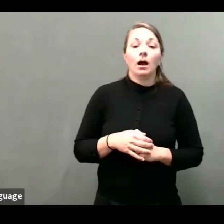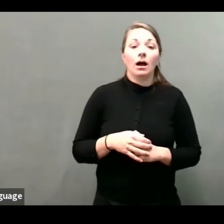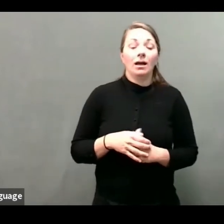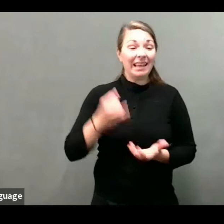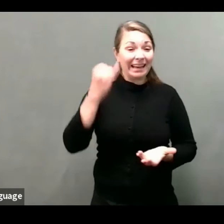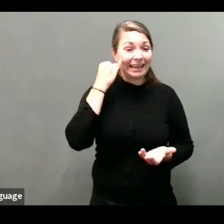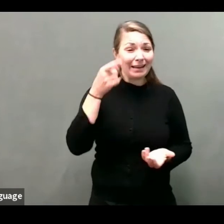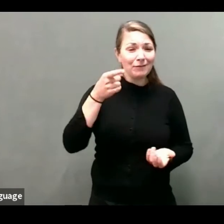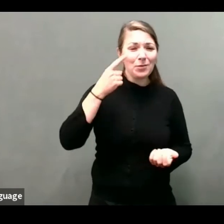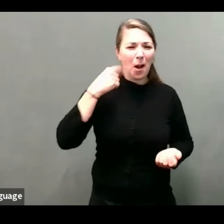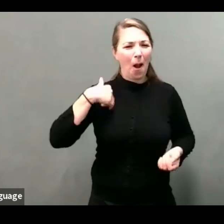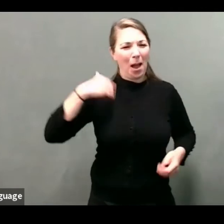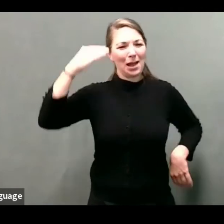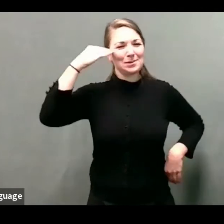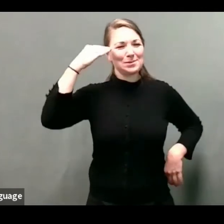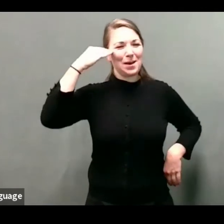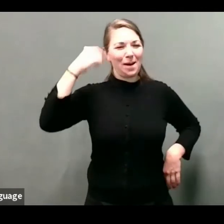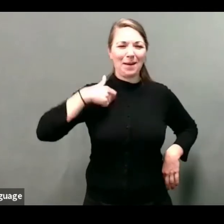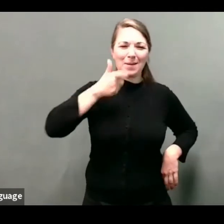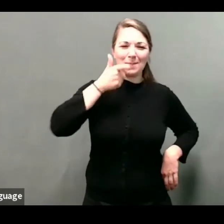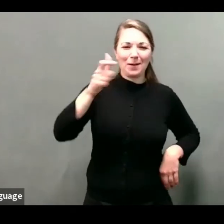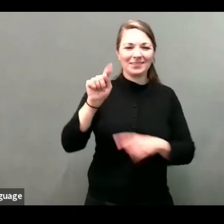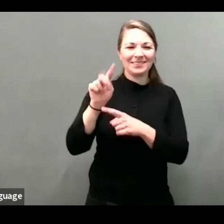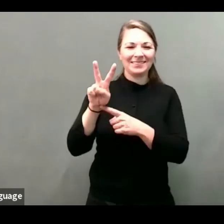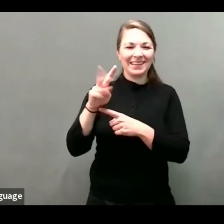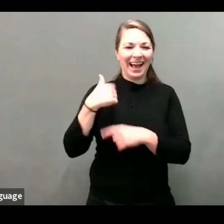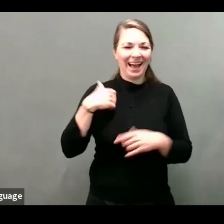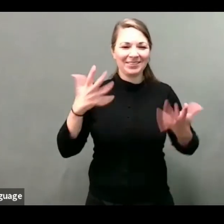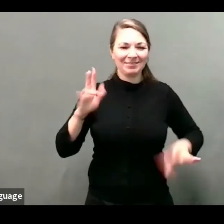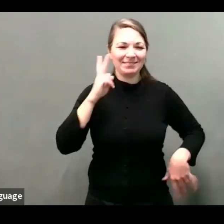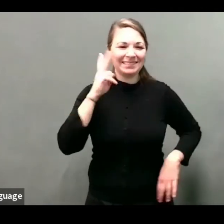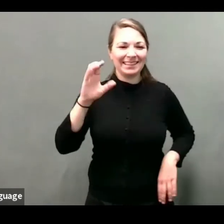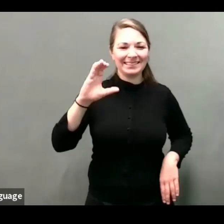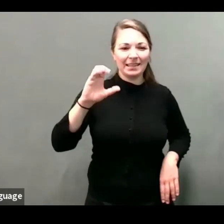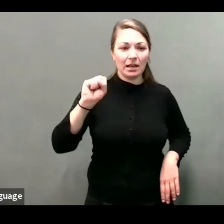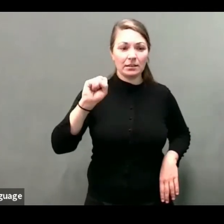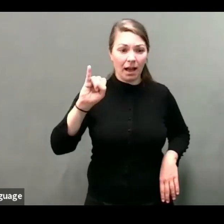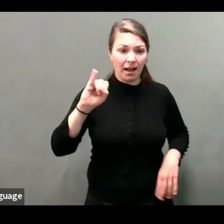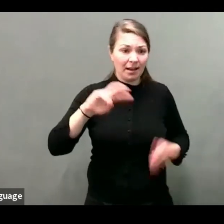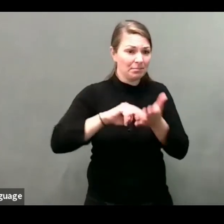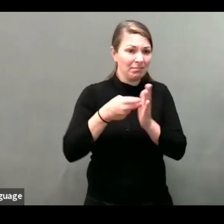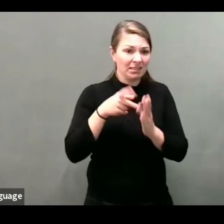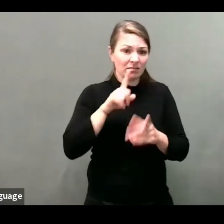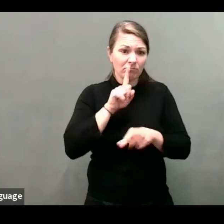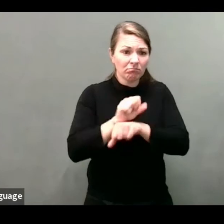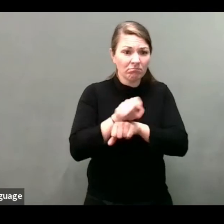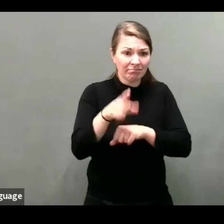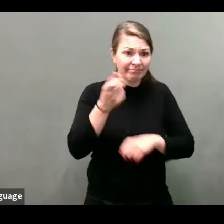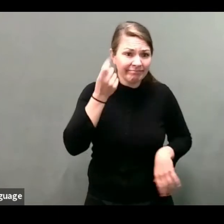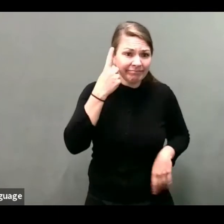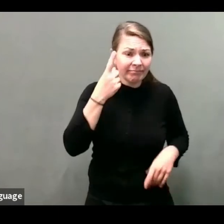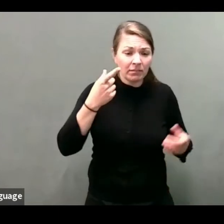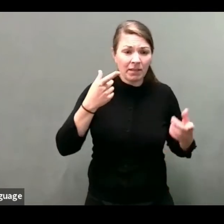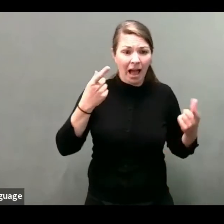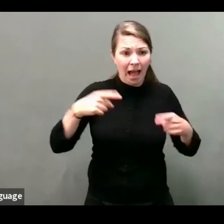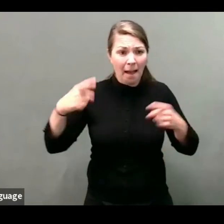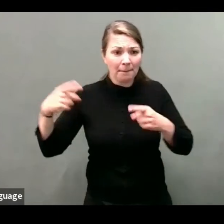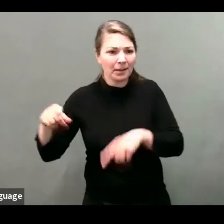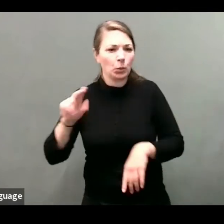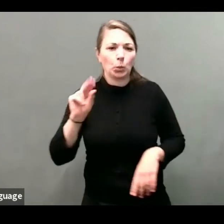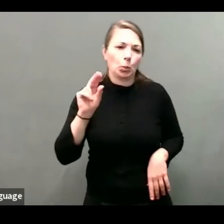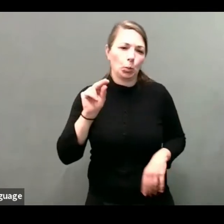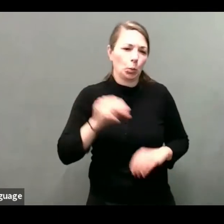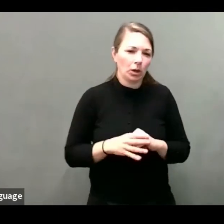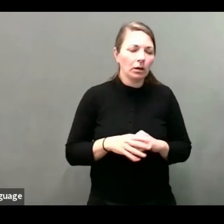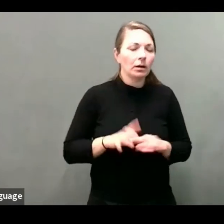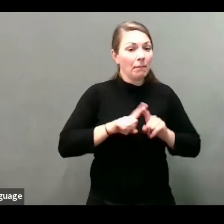on CSI, it means that I have a pretty inaccurate understanding of what's going to happen. And so that happens for